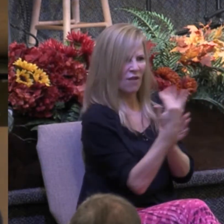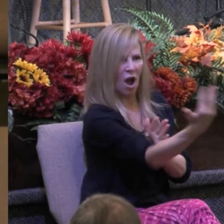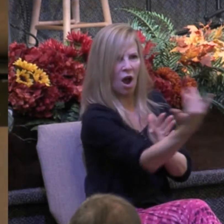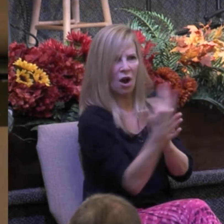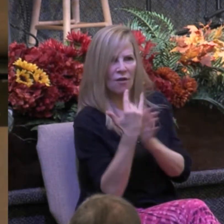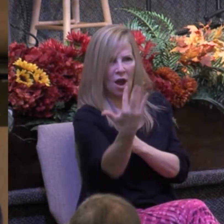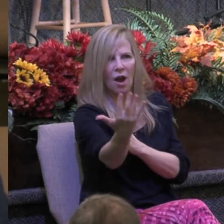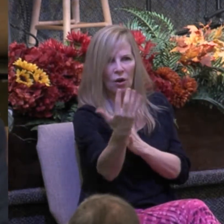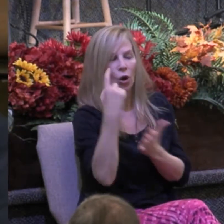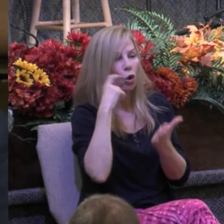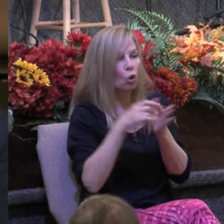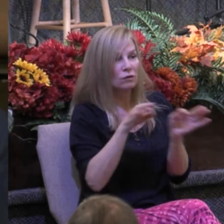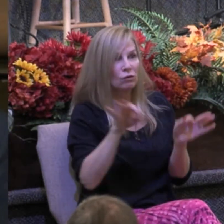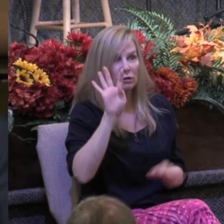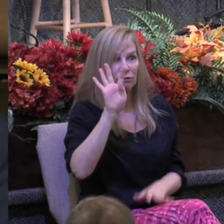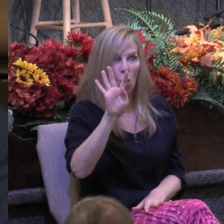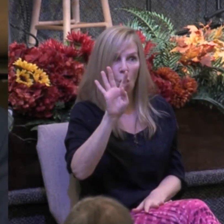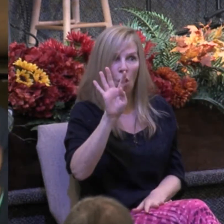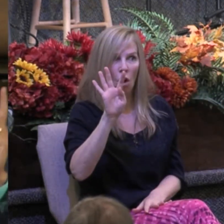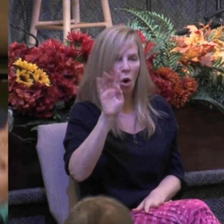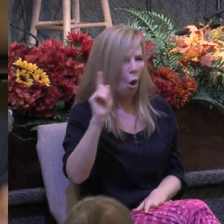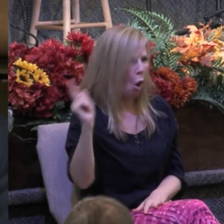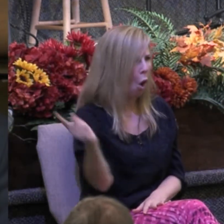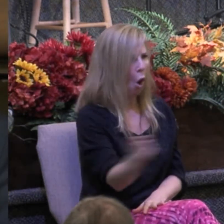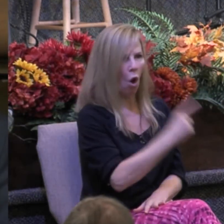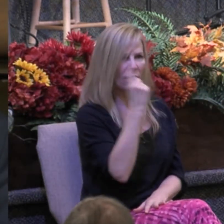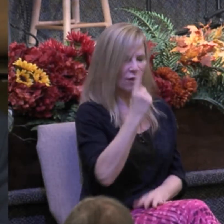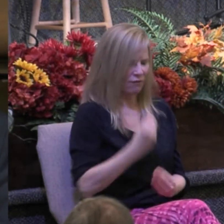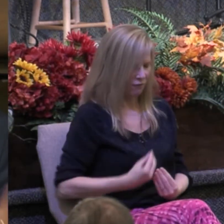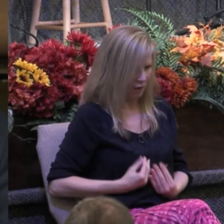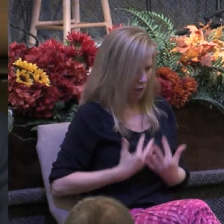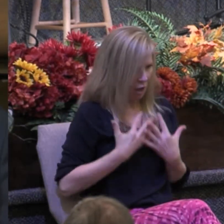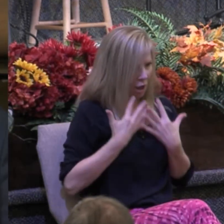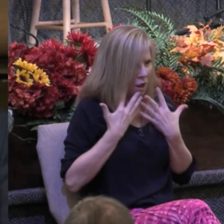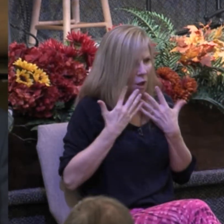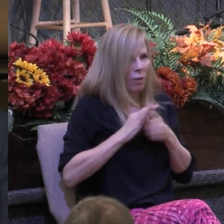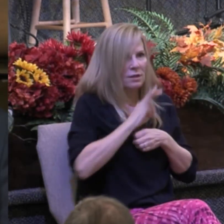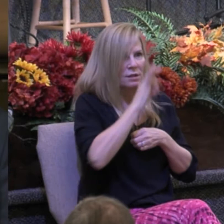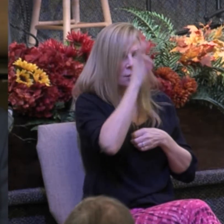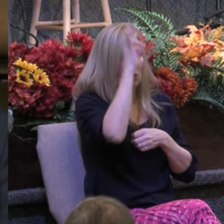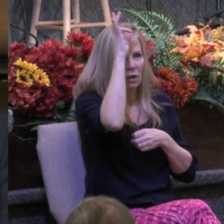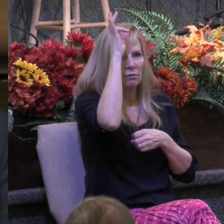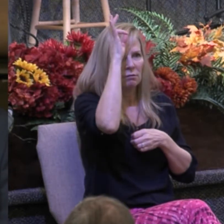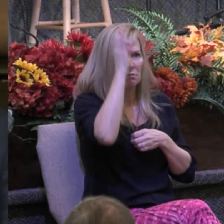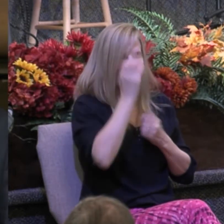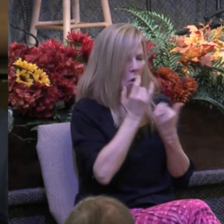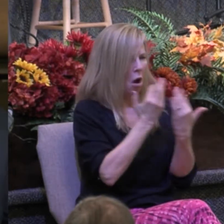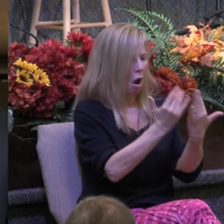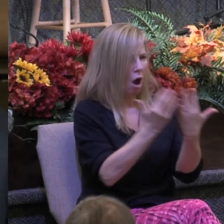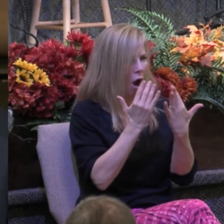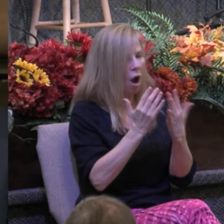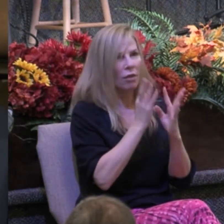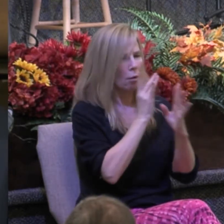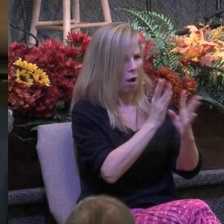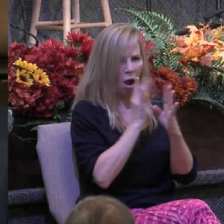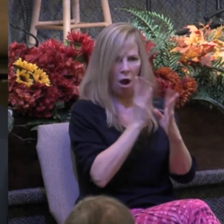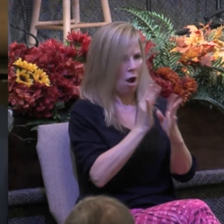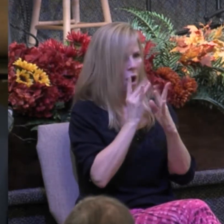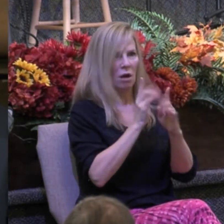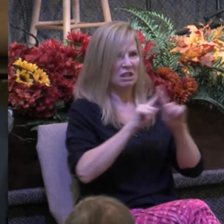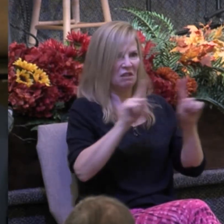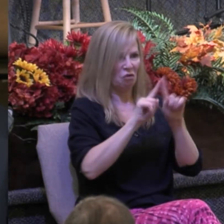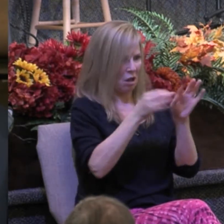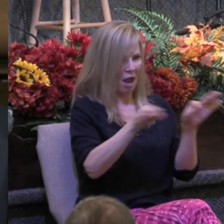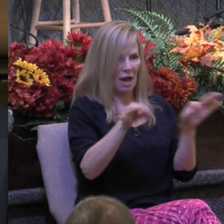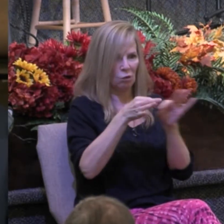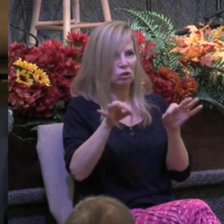4. And they were all filled with the Holy Spirit, and began to speak with other tongues as the Spirit